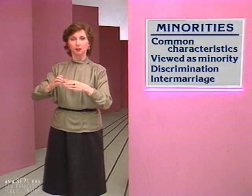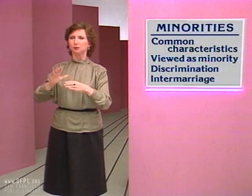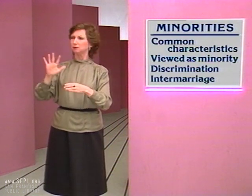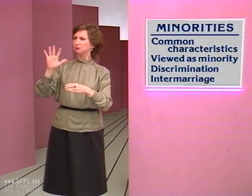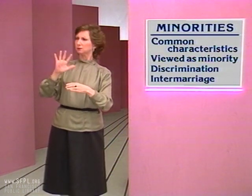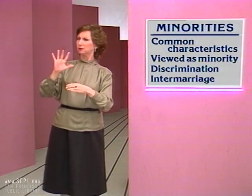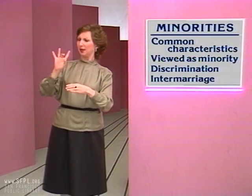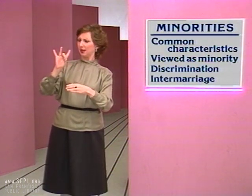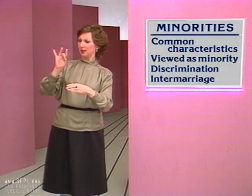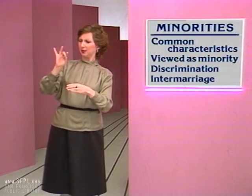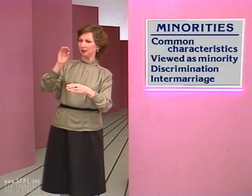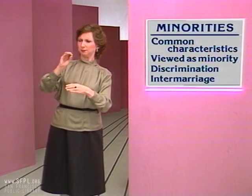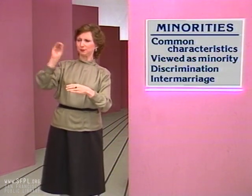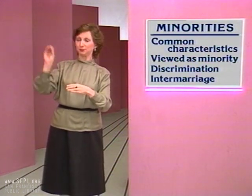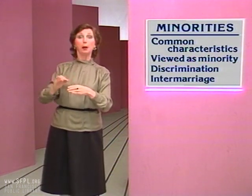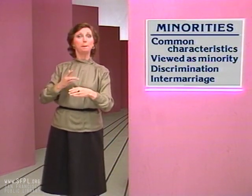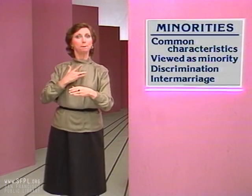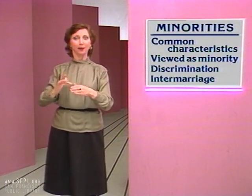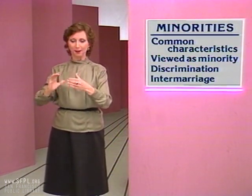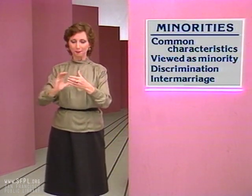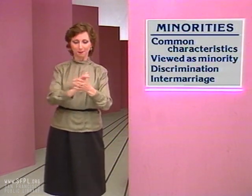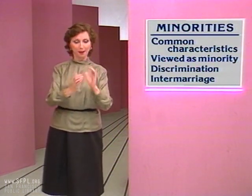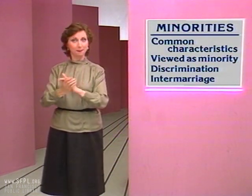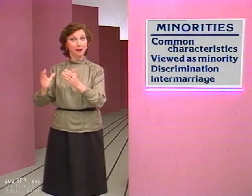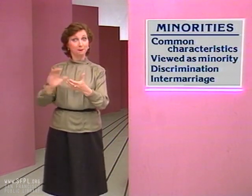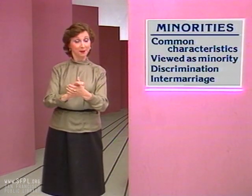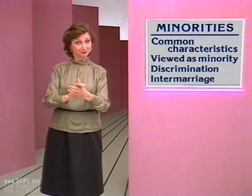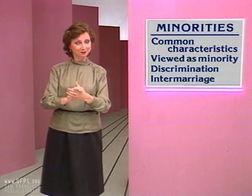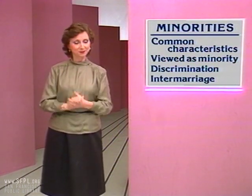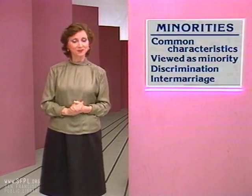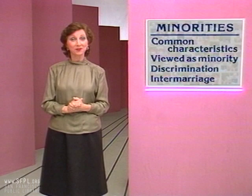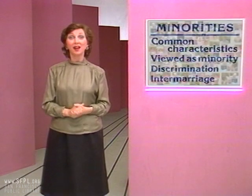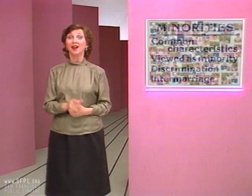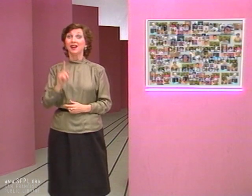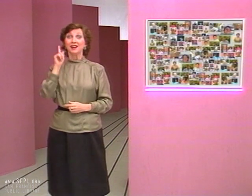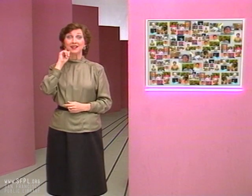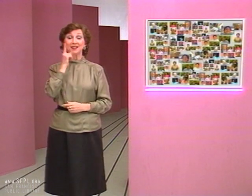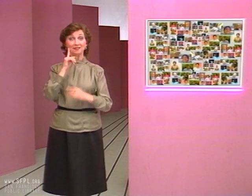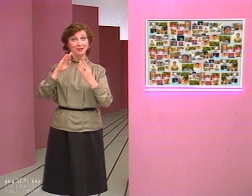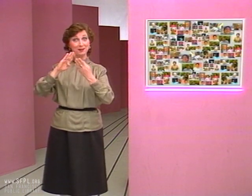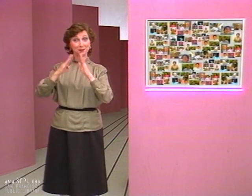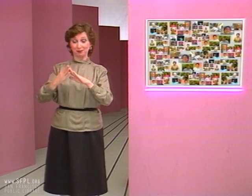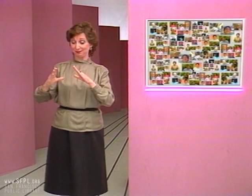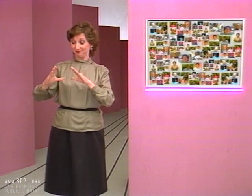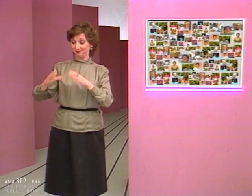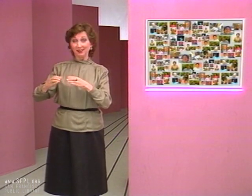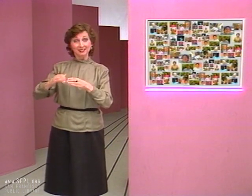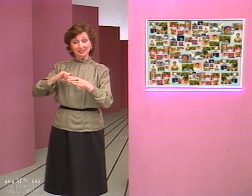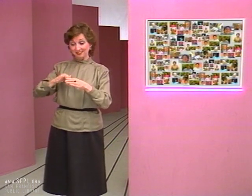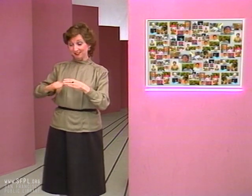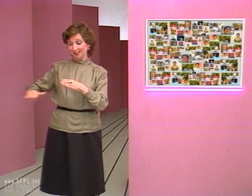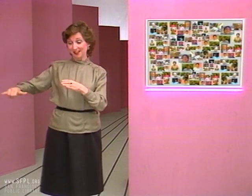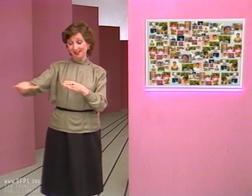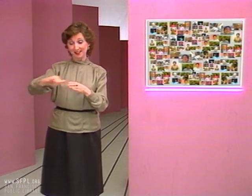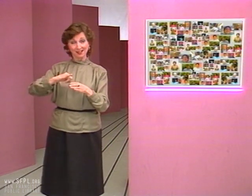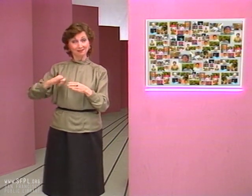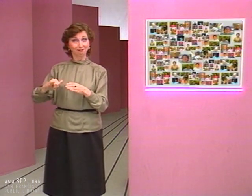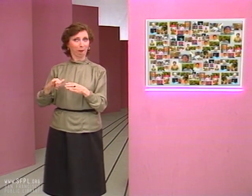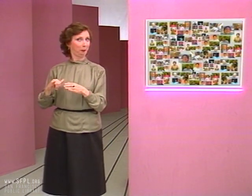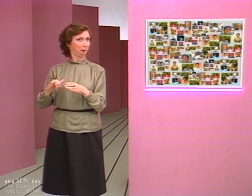this is very common. Approximately 80% of all deaf marriages are deaf marrying deaf. However, the deaf